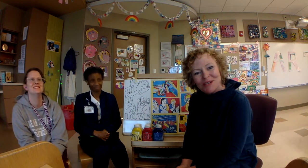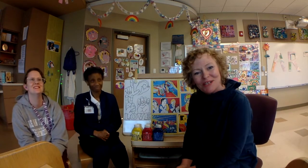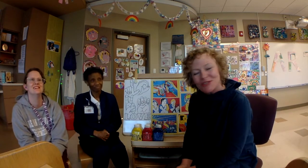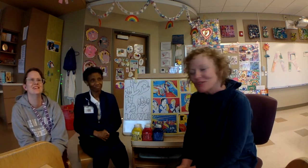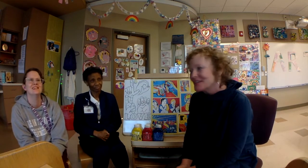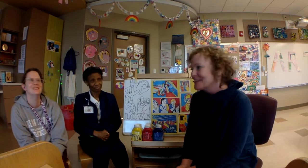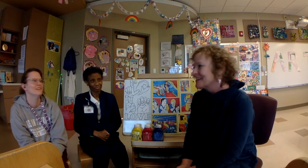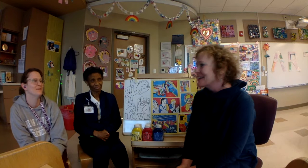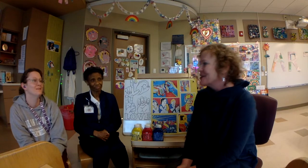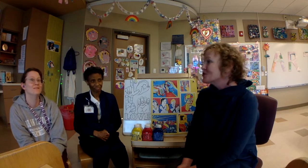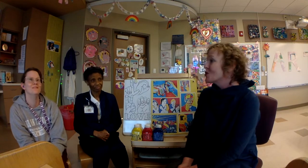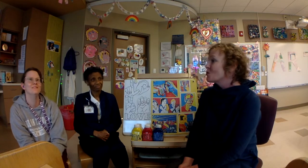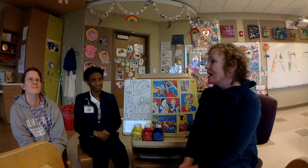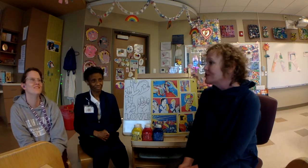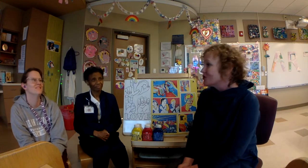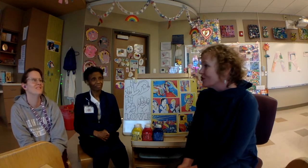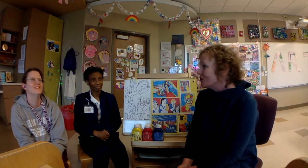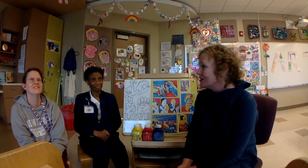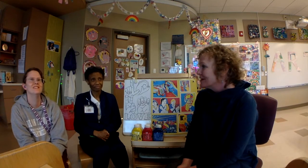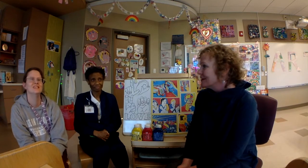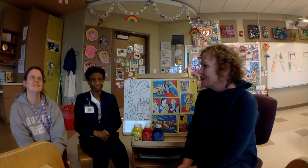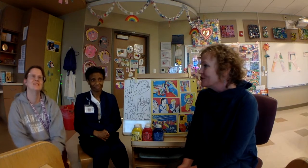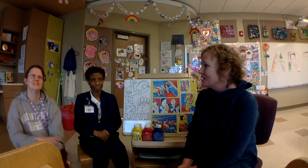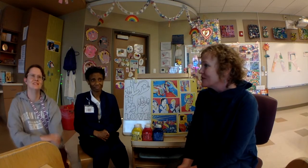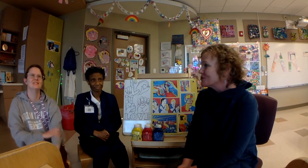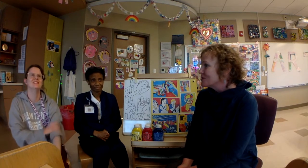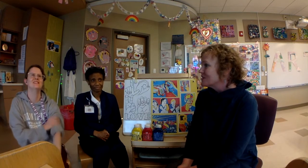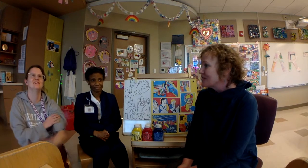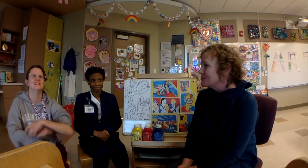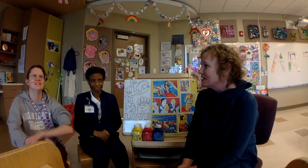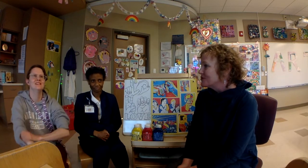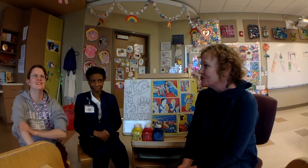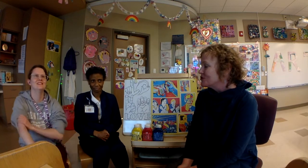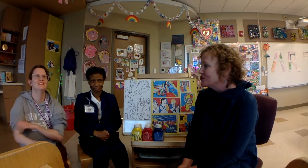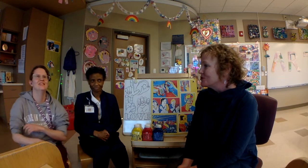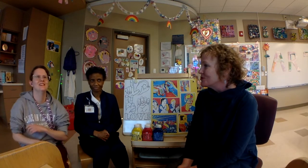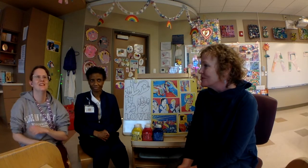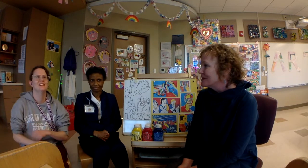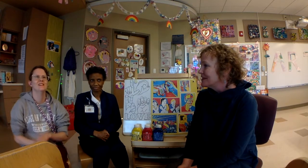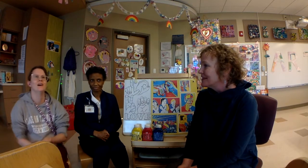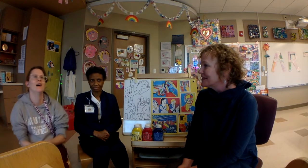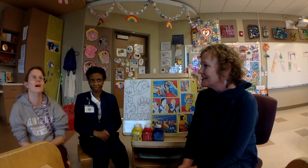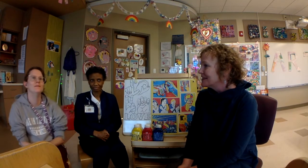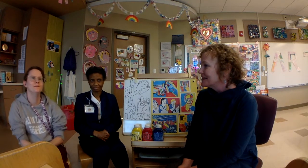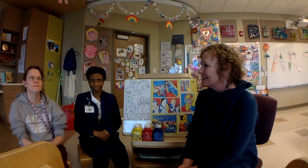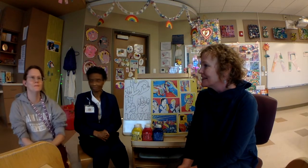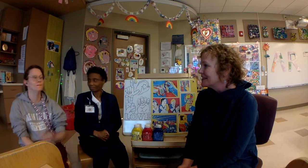language? So, Rachel, can you tell us what deaf means to you?